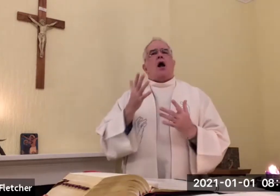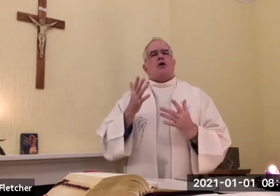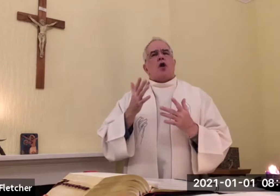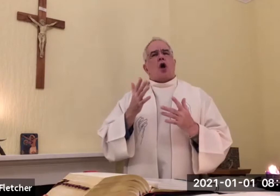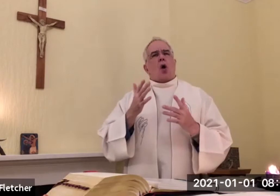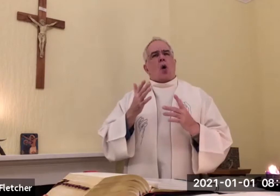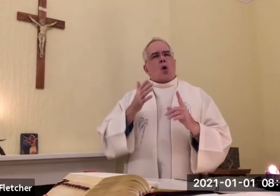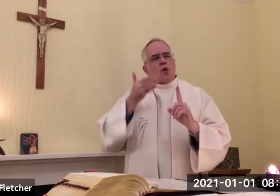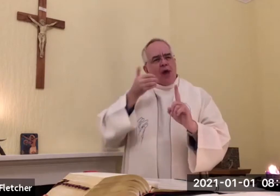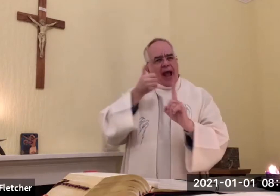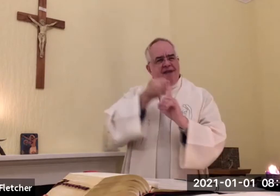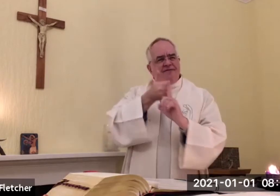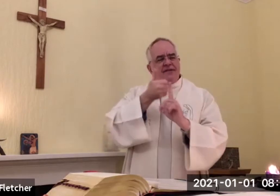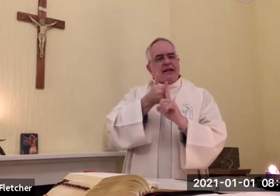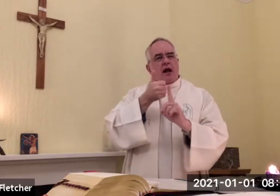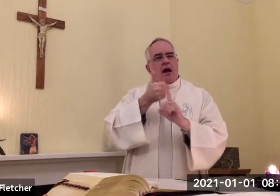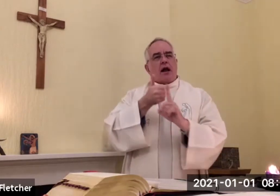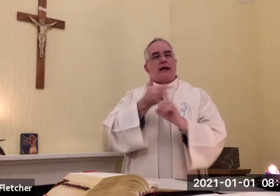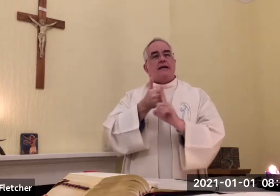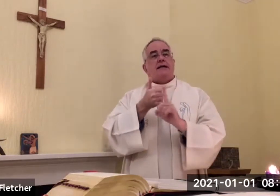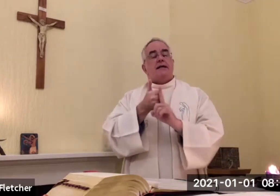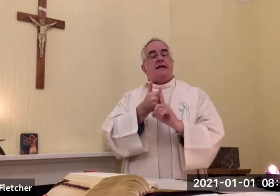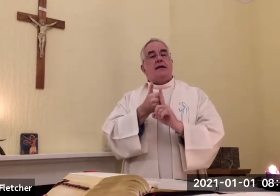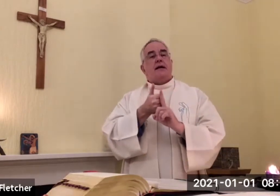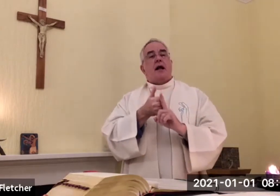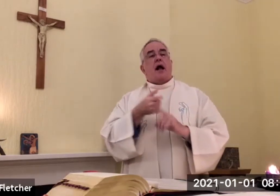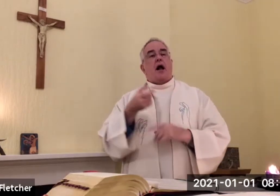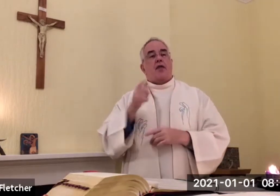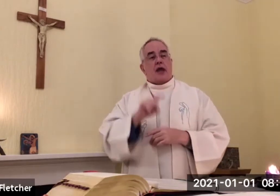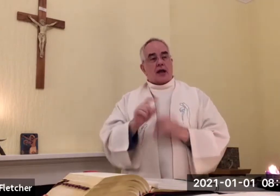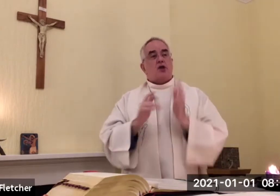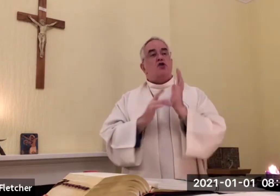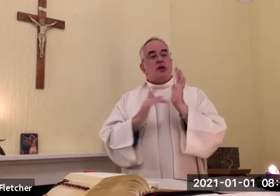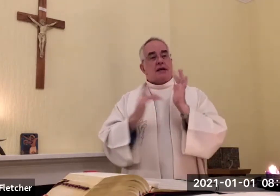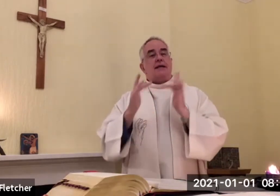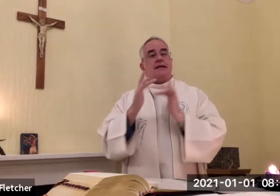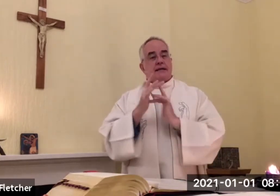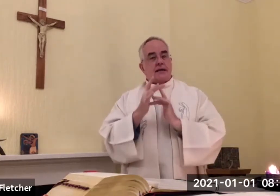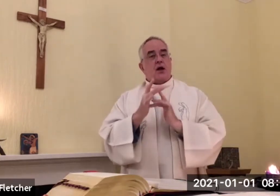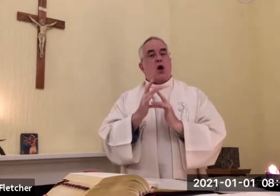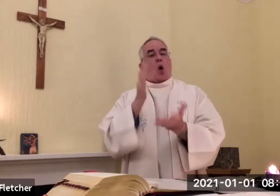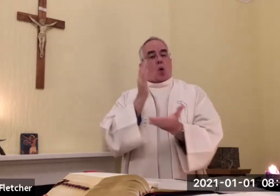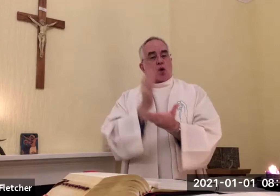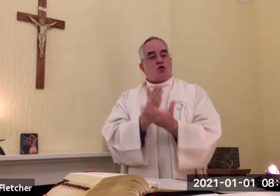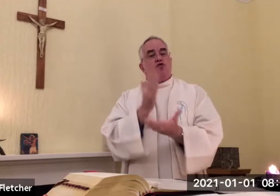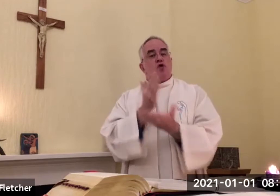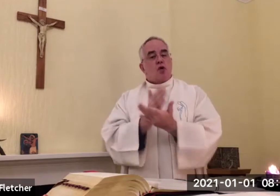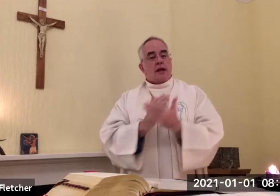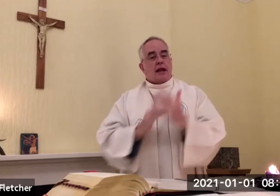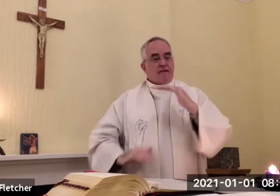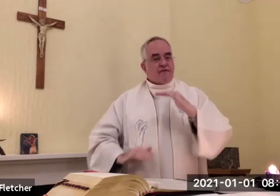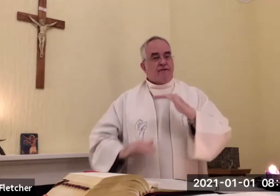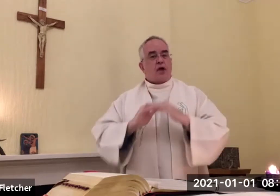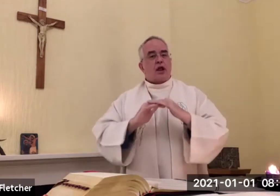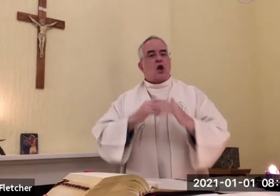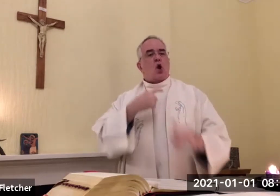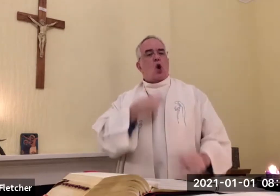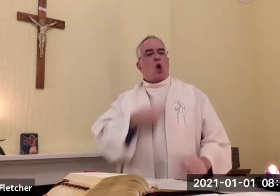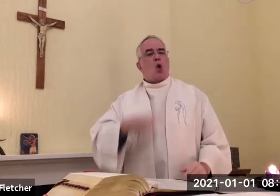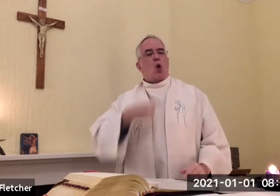So to emphasize that Jesus was truly fully